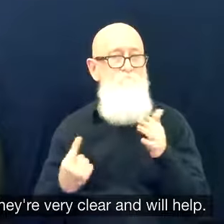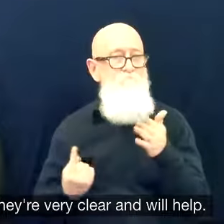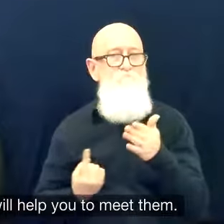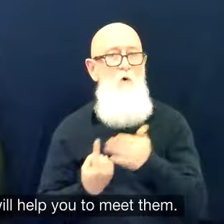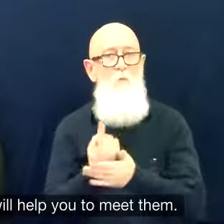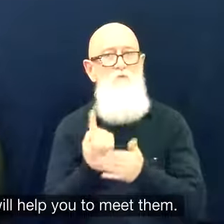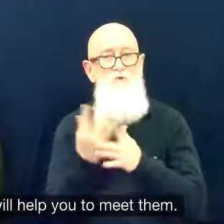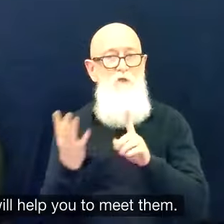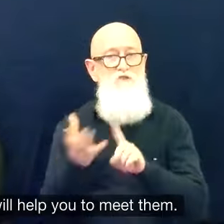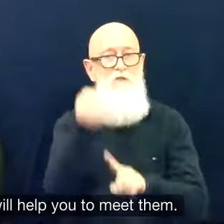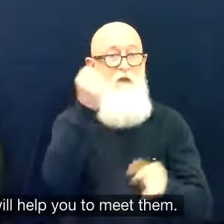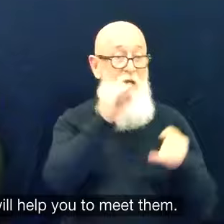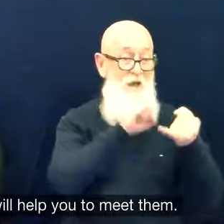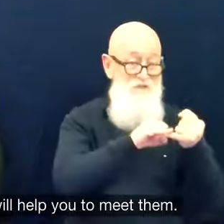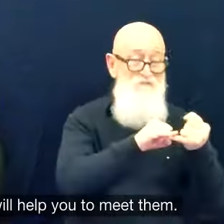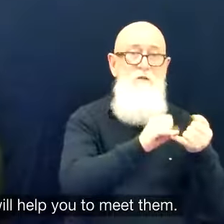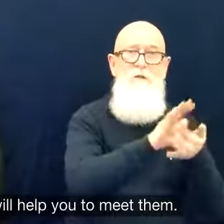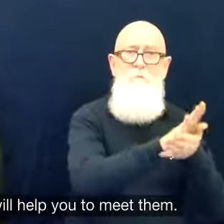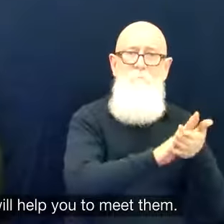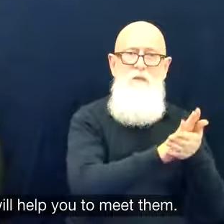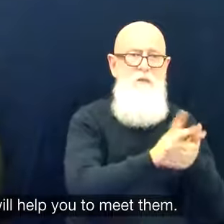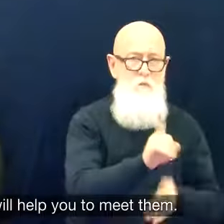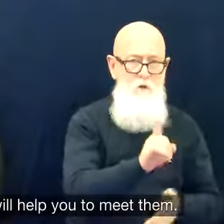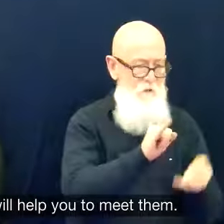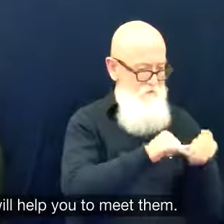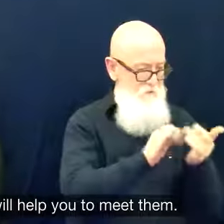SMART goals stands for